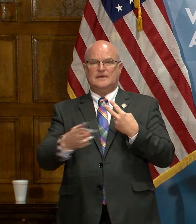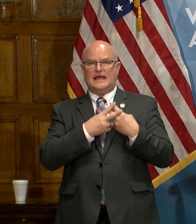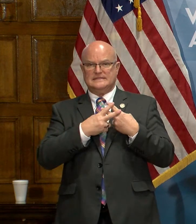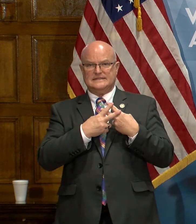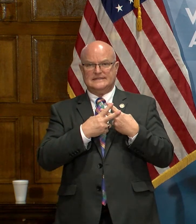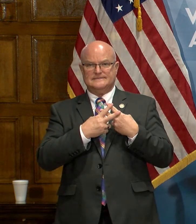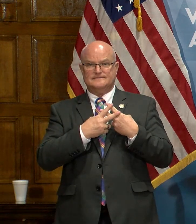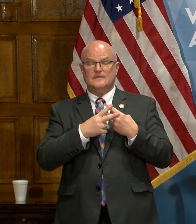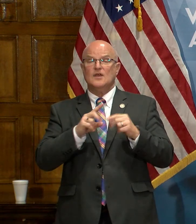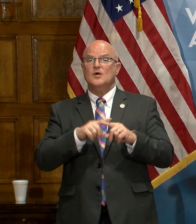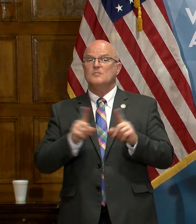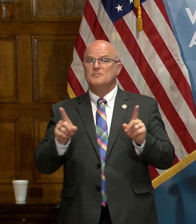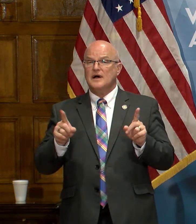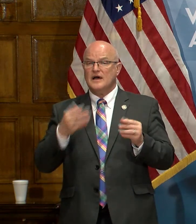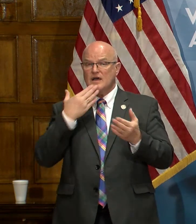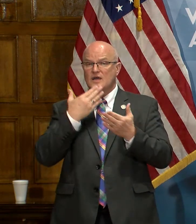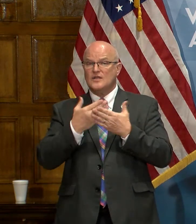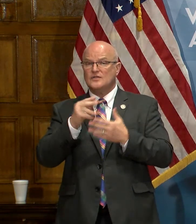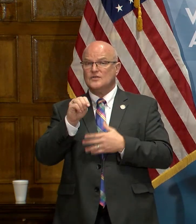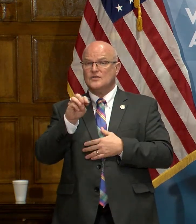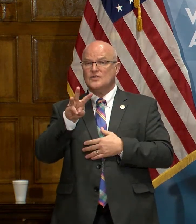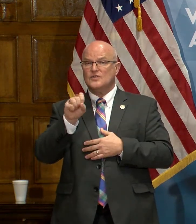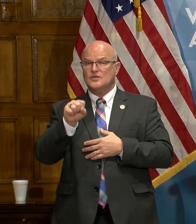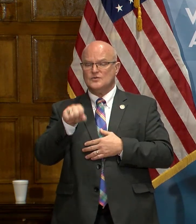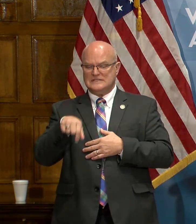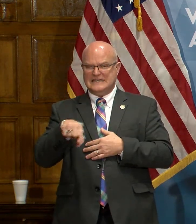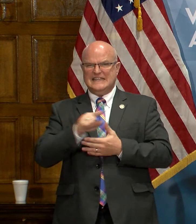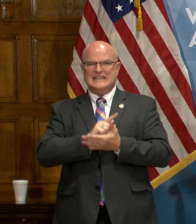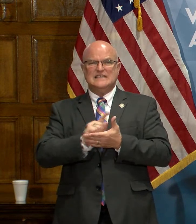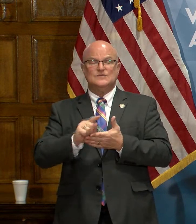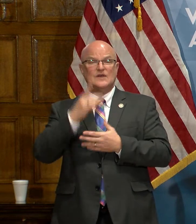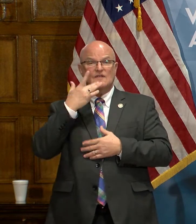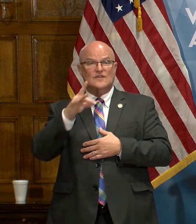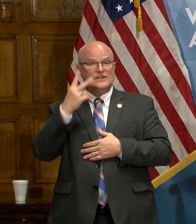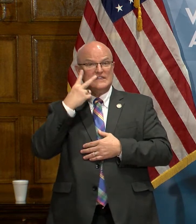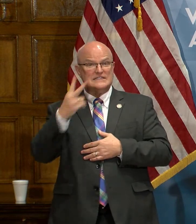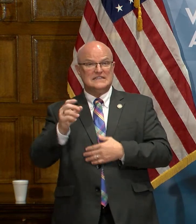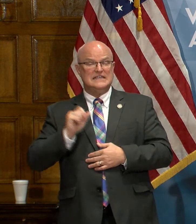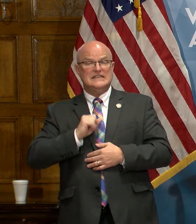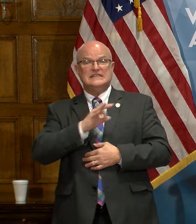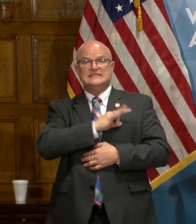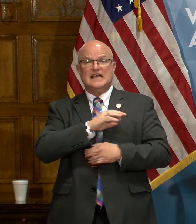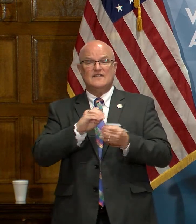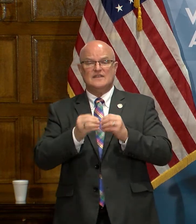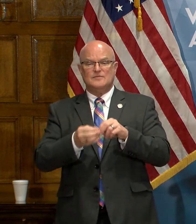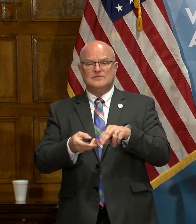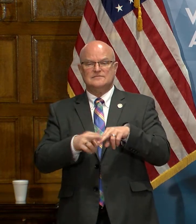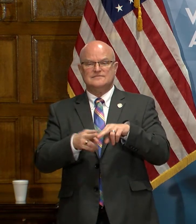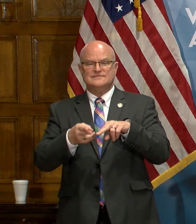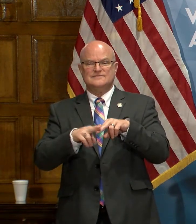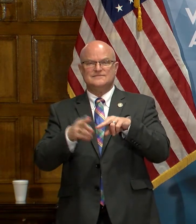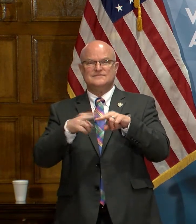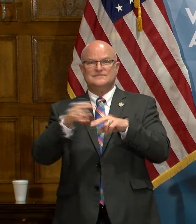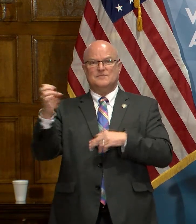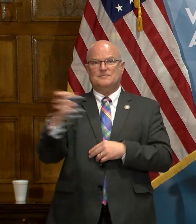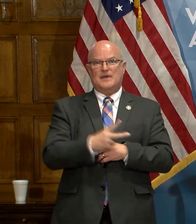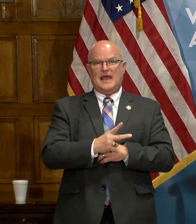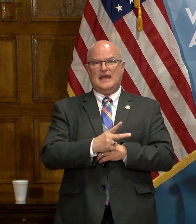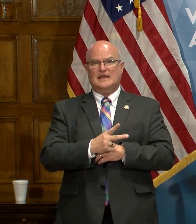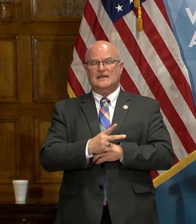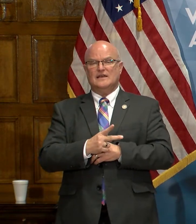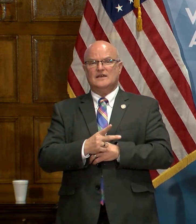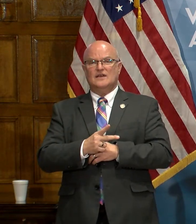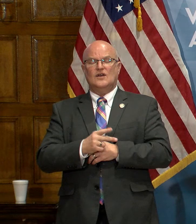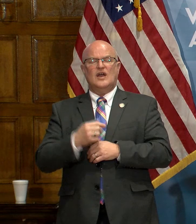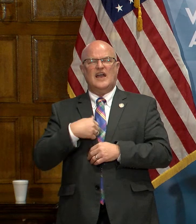isolated. But there is some good news in that just this week, we're fortunate to see staffing numbers begin to come back. We have gone from a